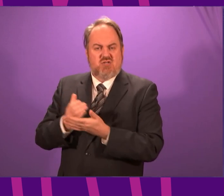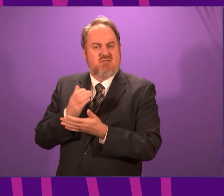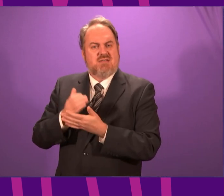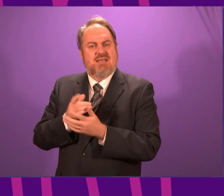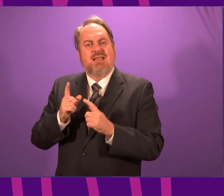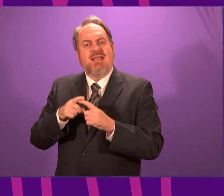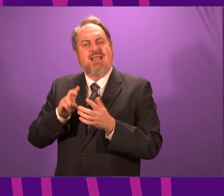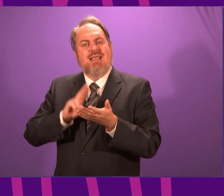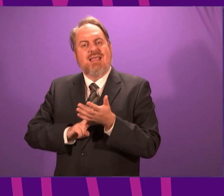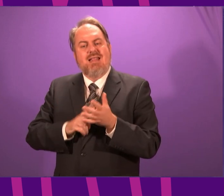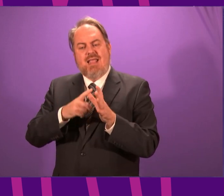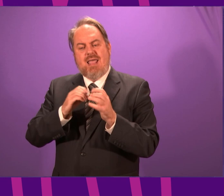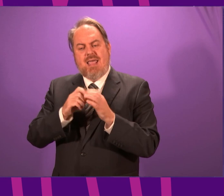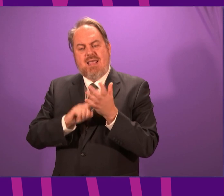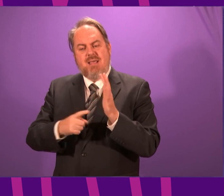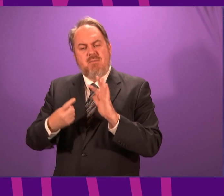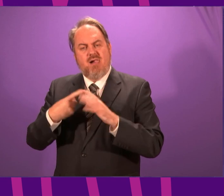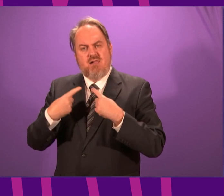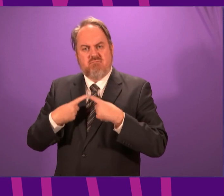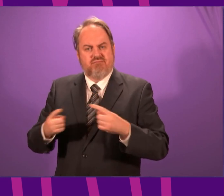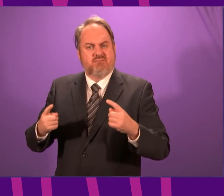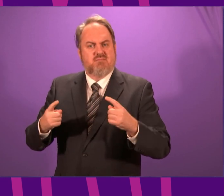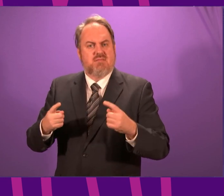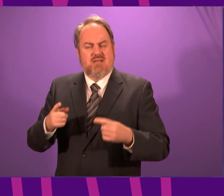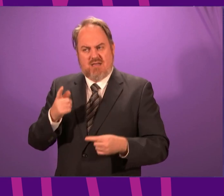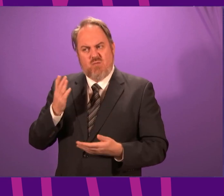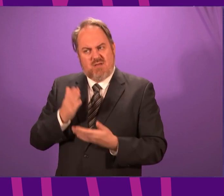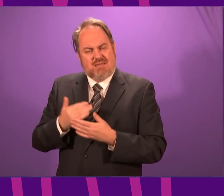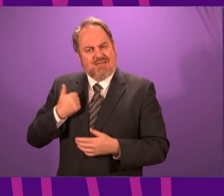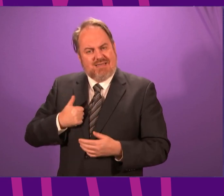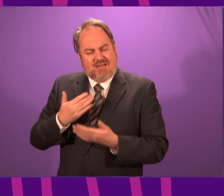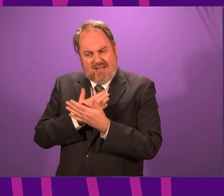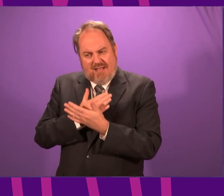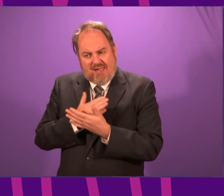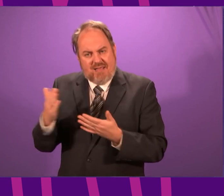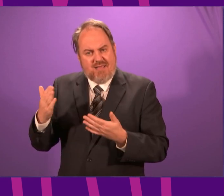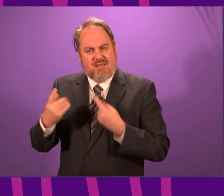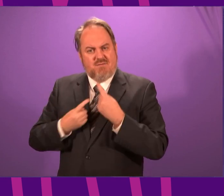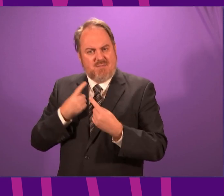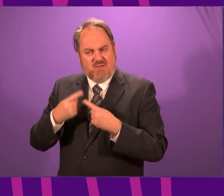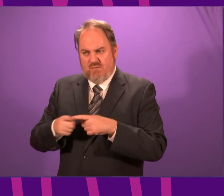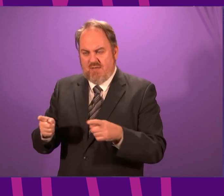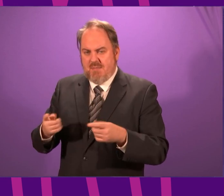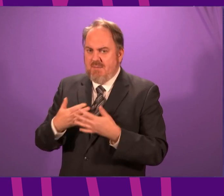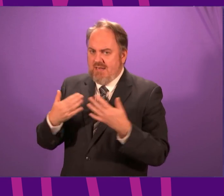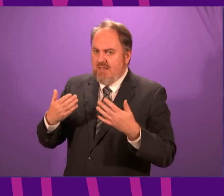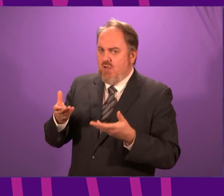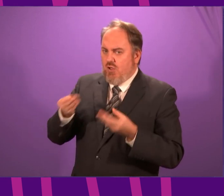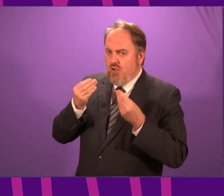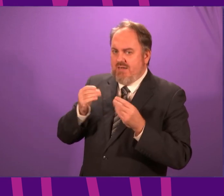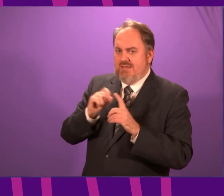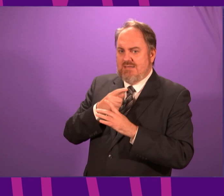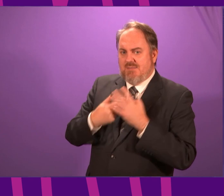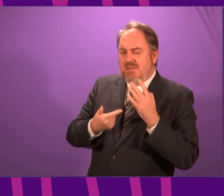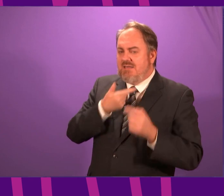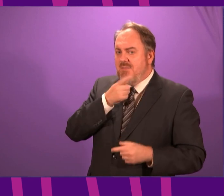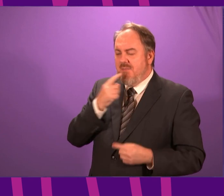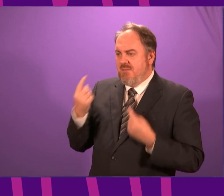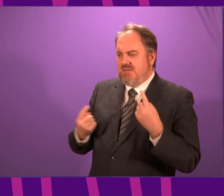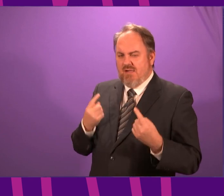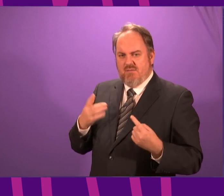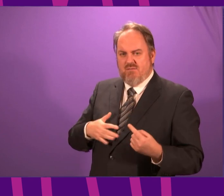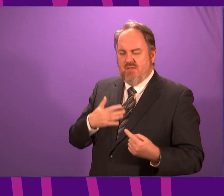easy read guidance on the new tier level. Secondly, that there is anxiety for people with learning disabilities when they see